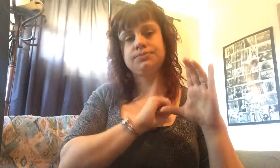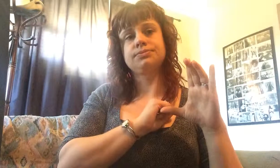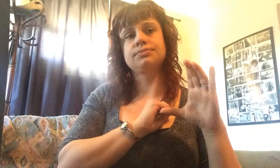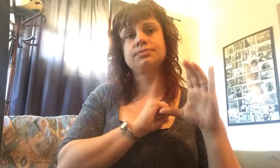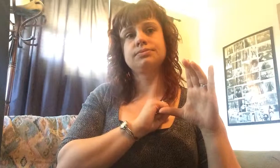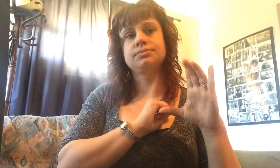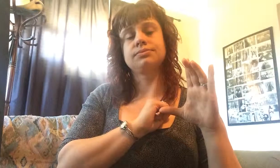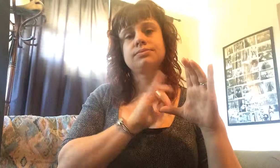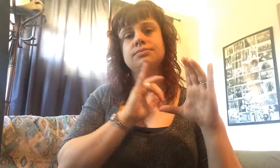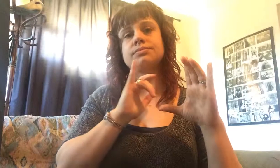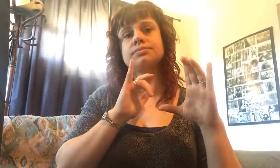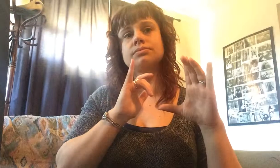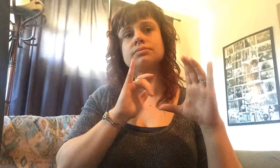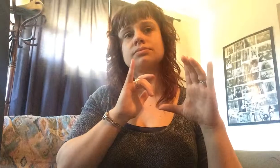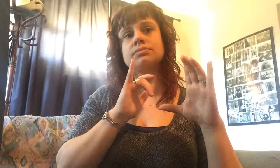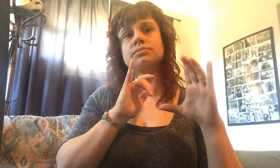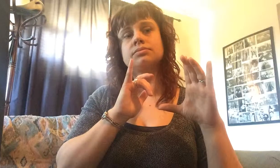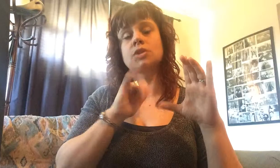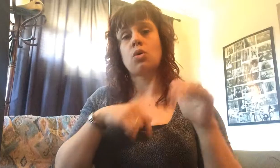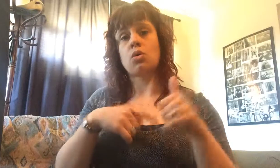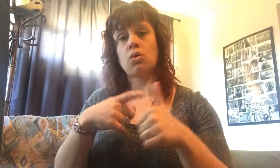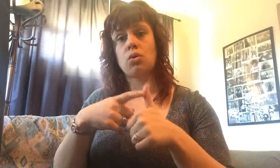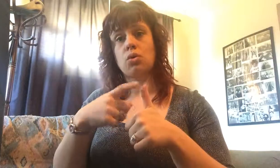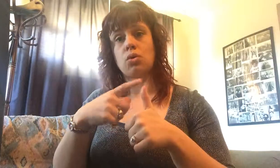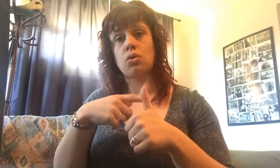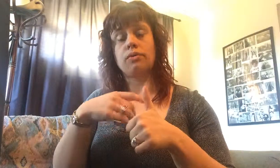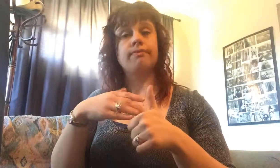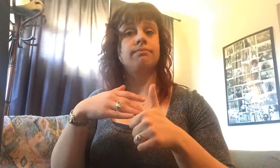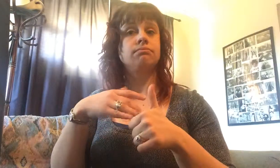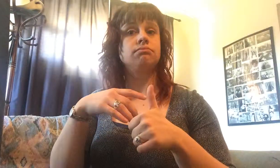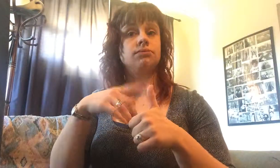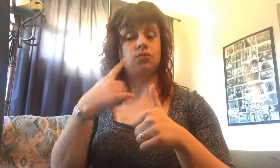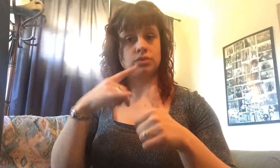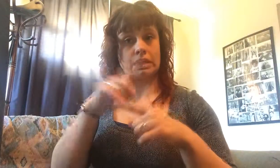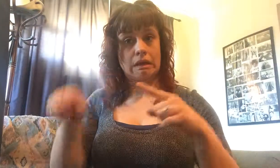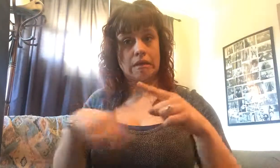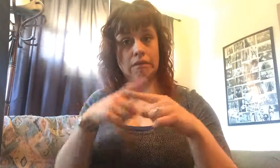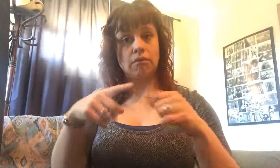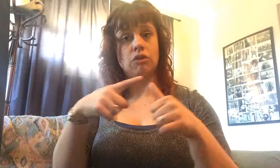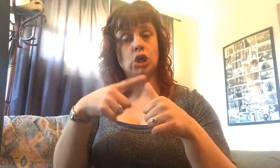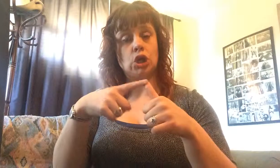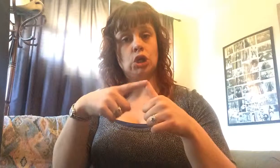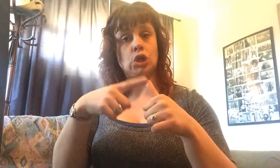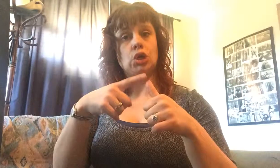occur When all the four chambers, they are present in the relaxed state This thing is going to happen